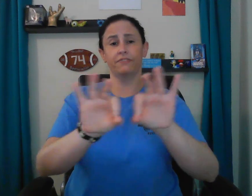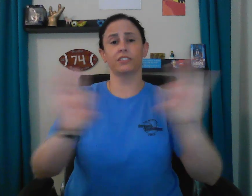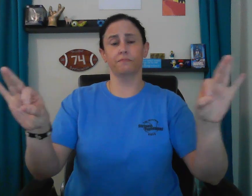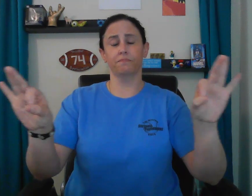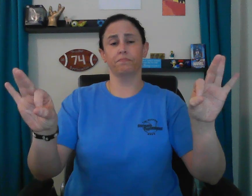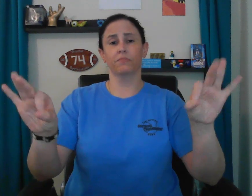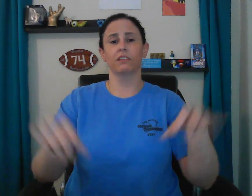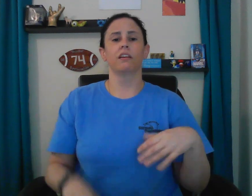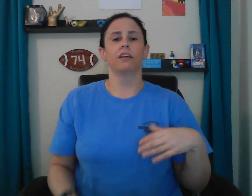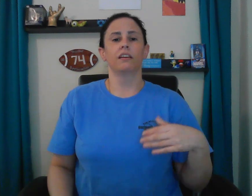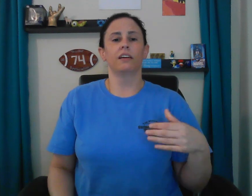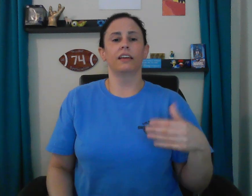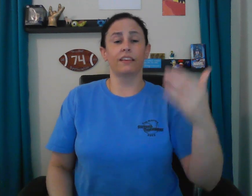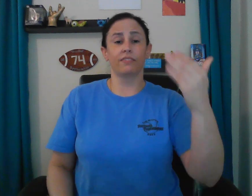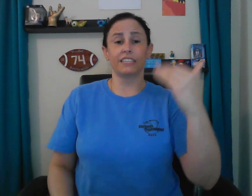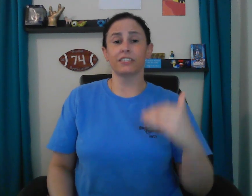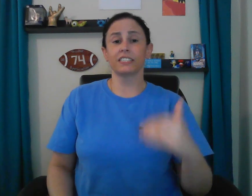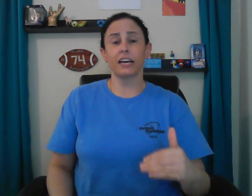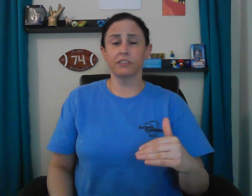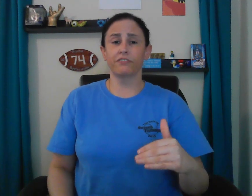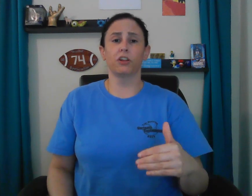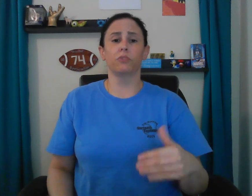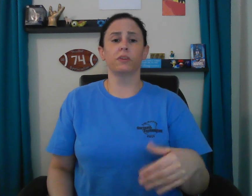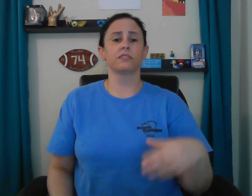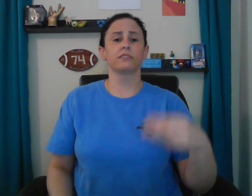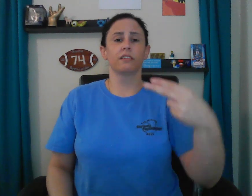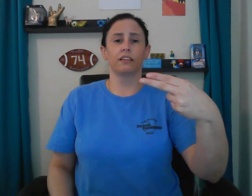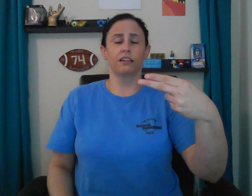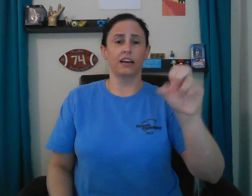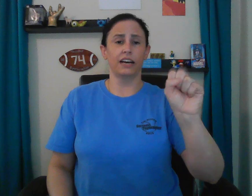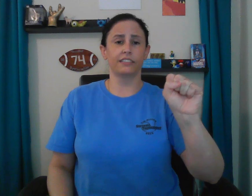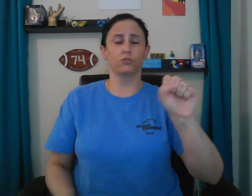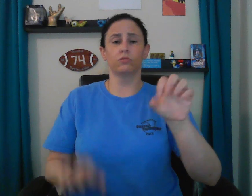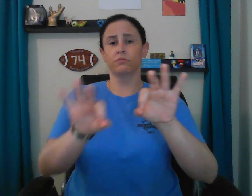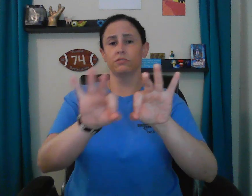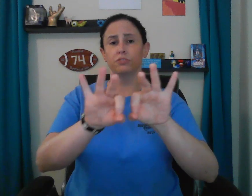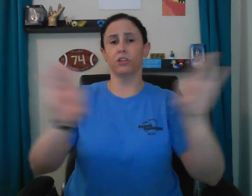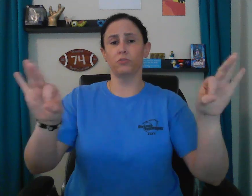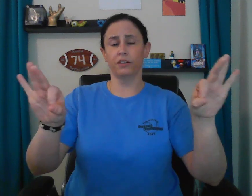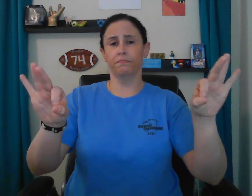F's. And then the different types of diplomas, high school diploma,